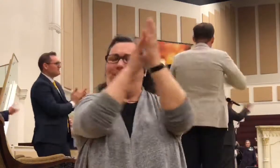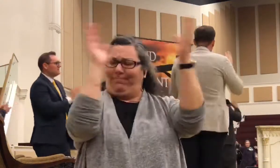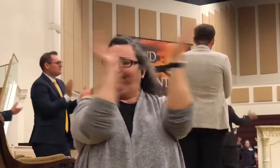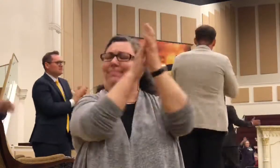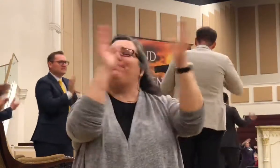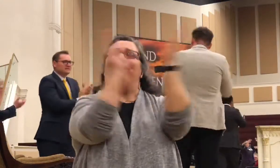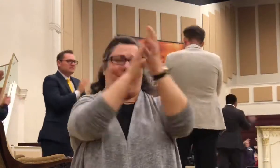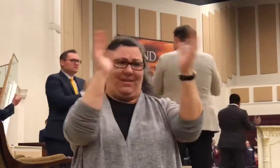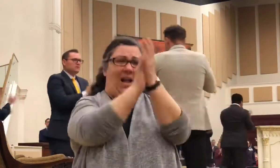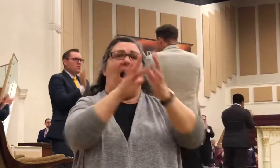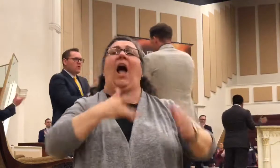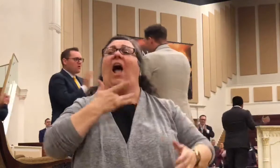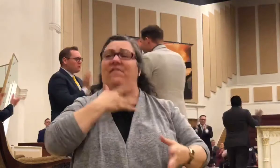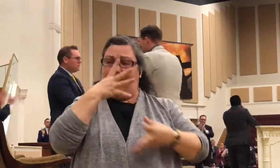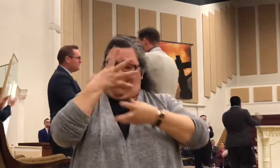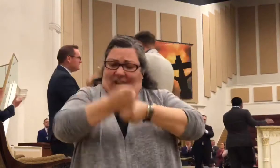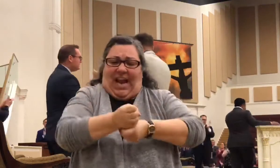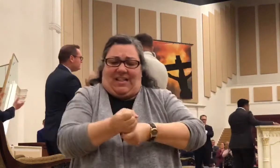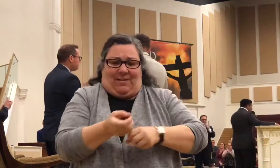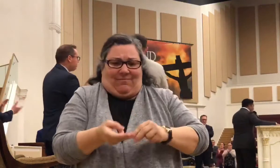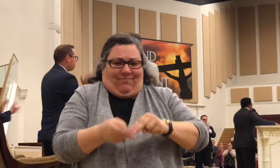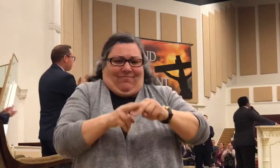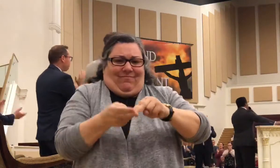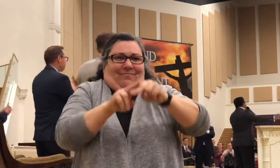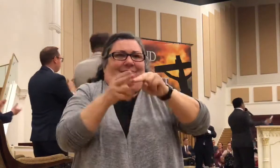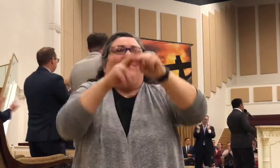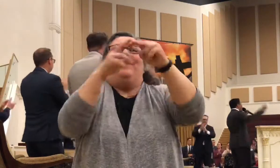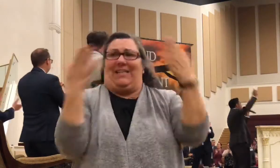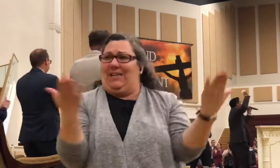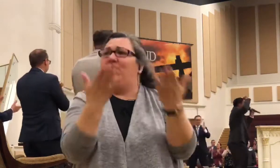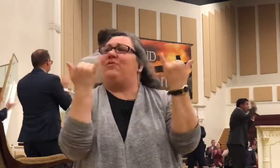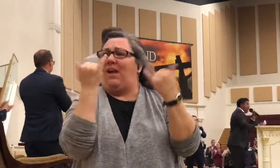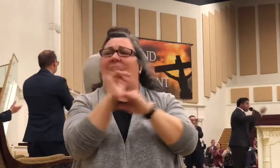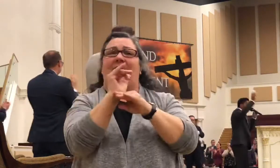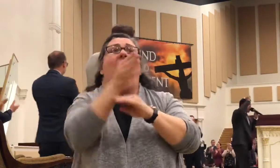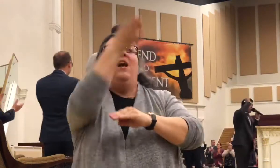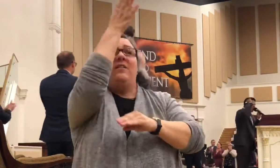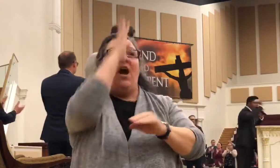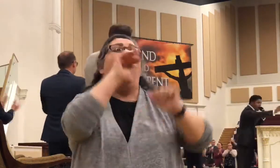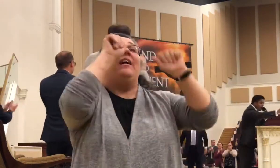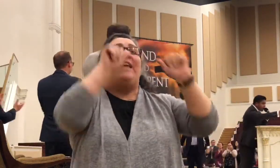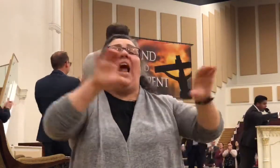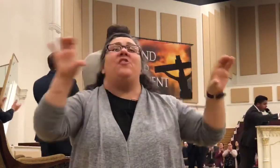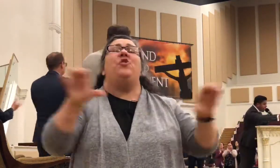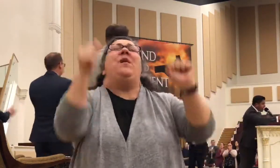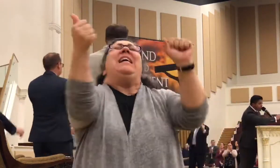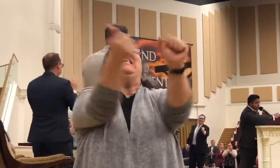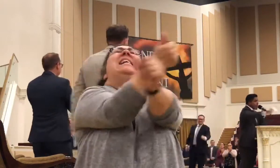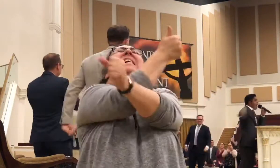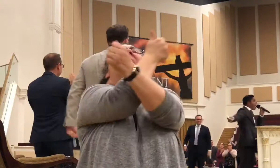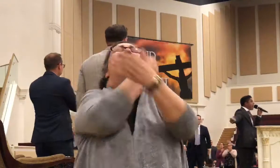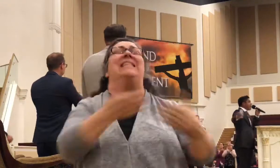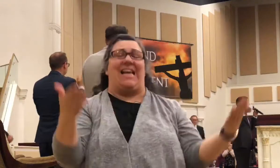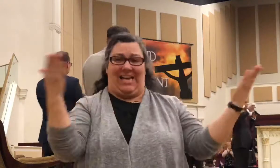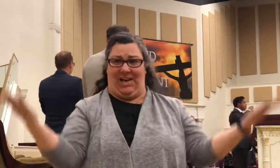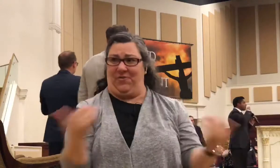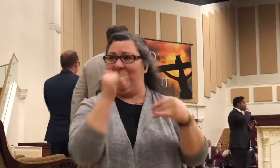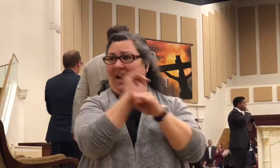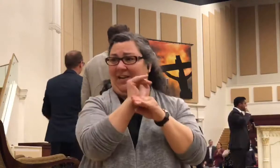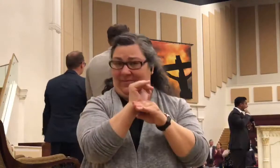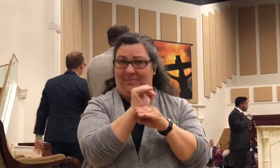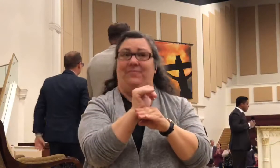applause. I feel faith rising in this building. God can do absolutely anything here today.